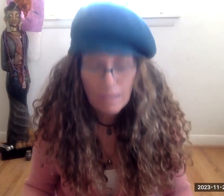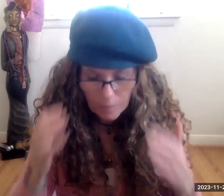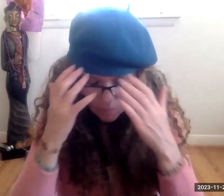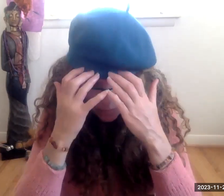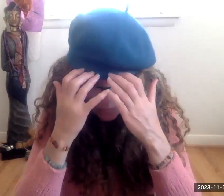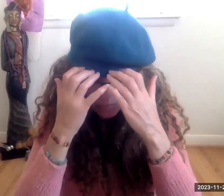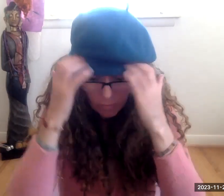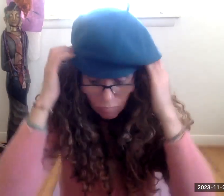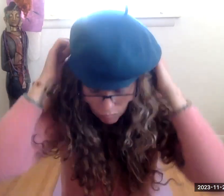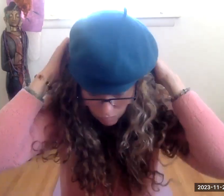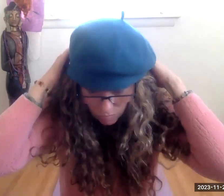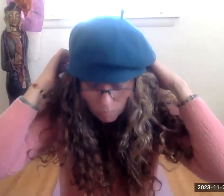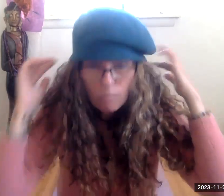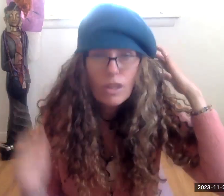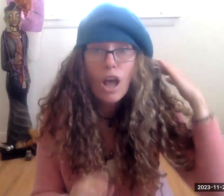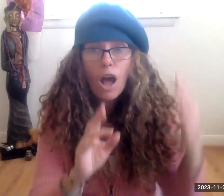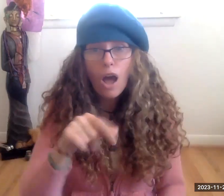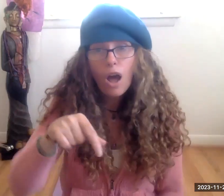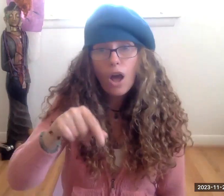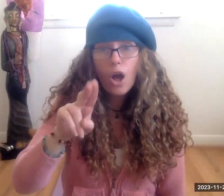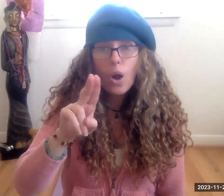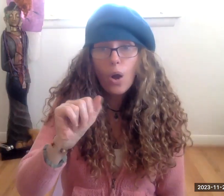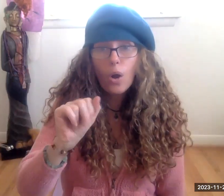The Quran says,